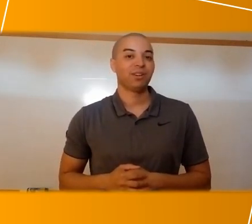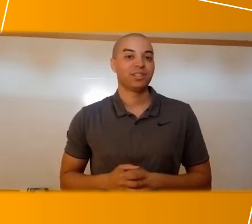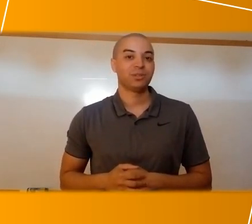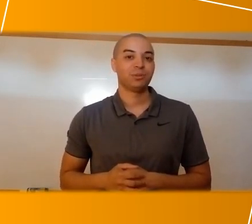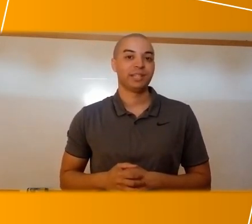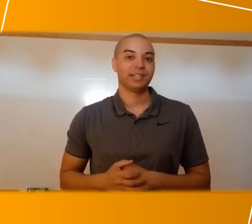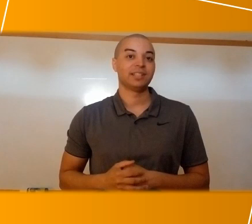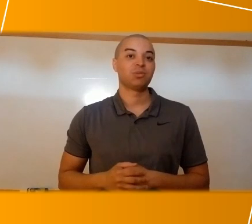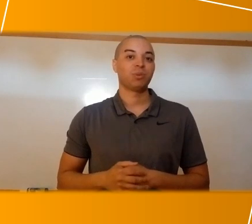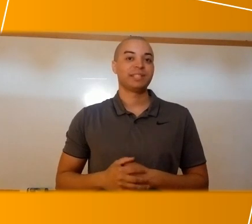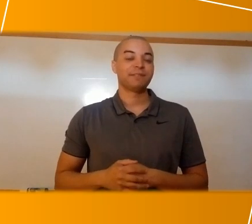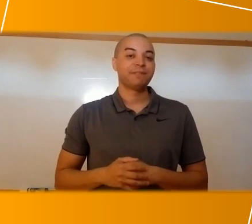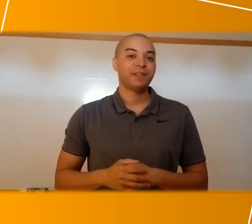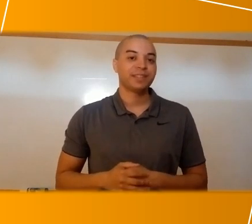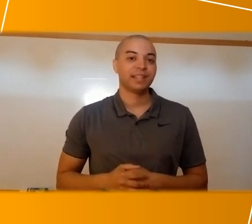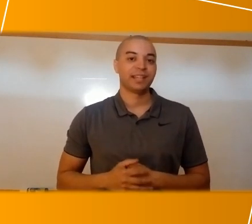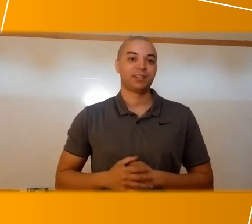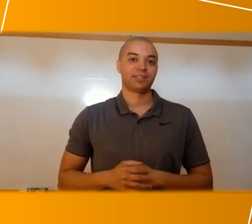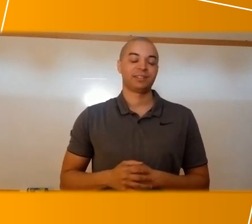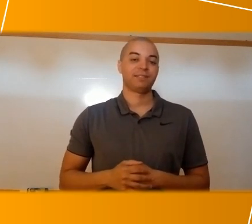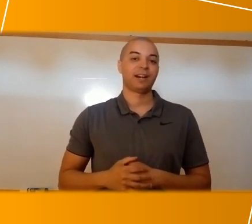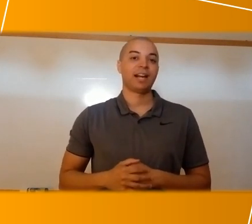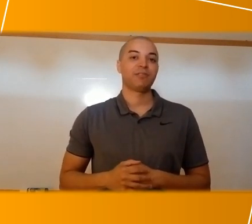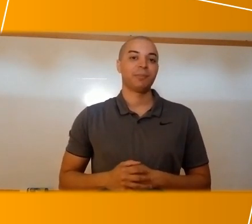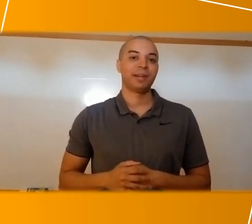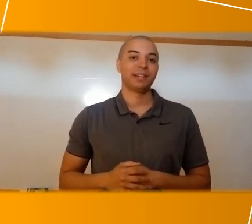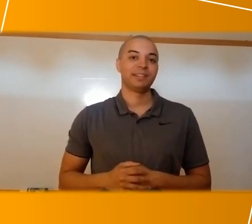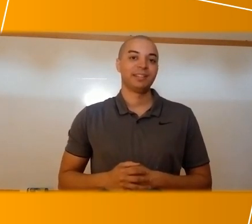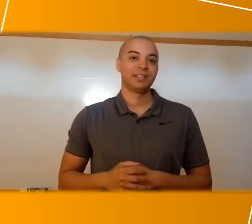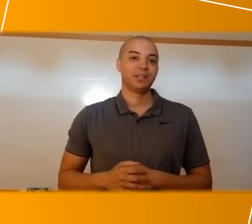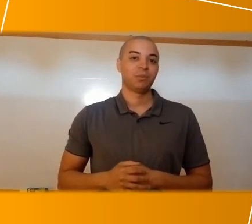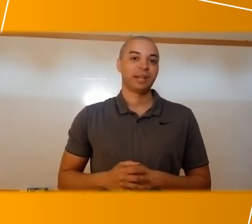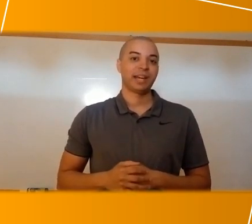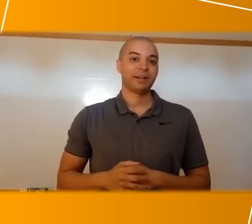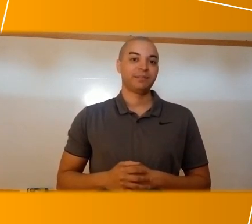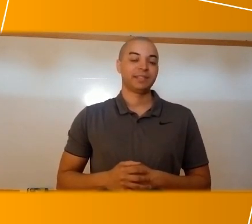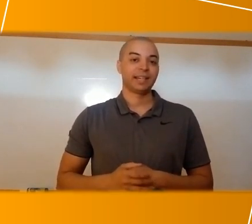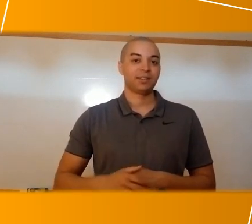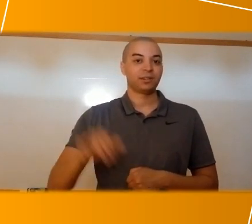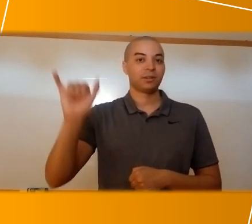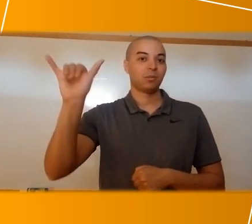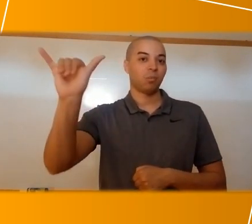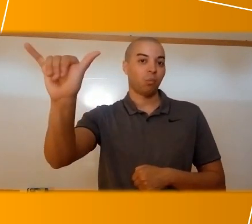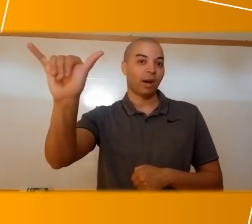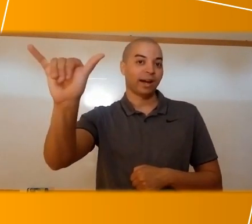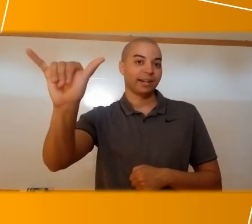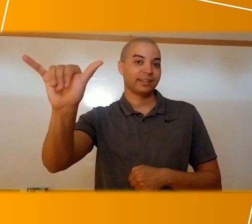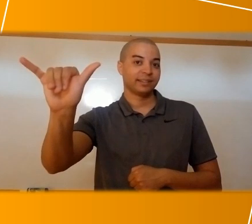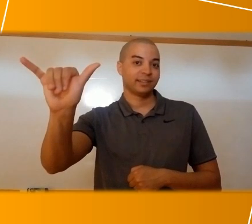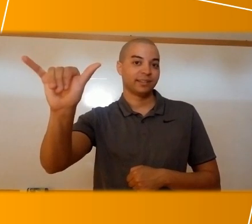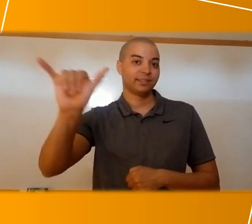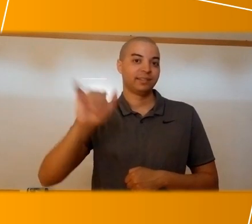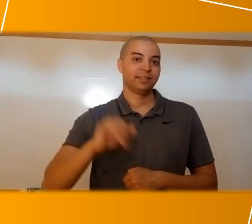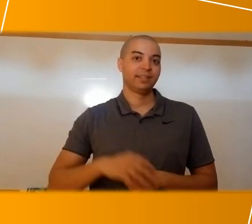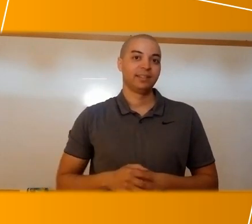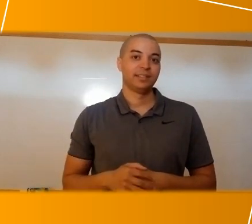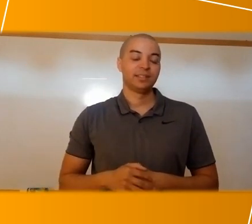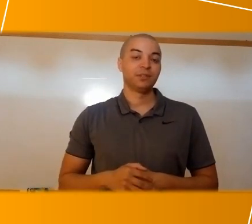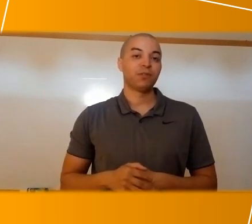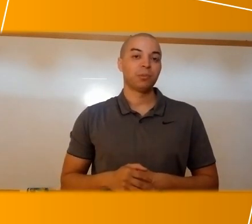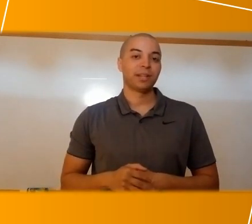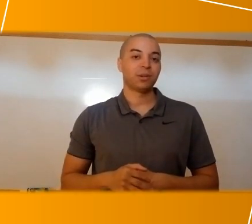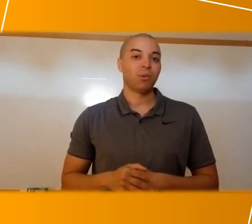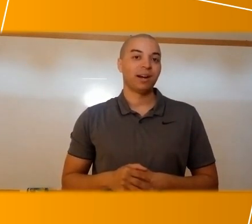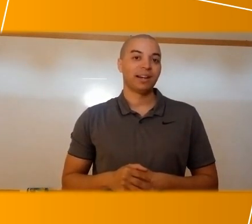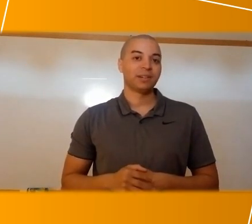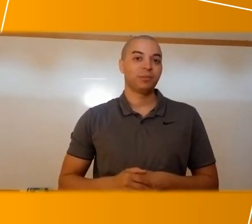Moving on to the 25th letter of our alphabet, we have letter Y. To